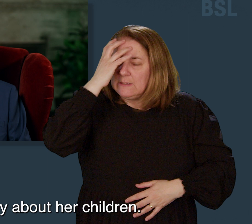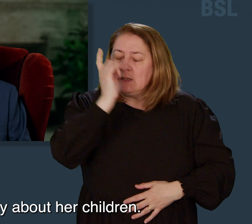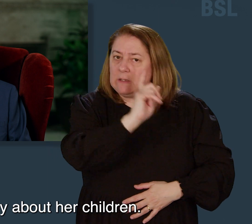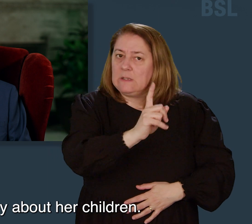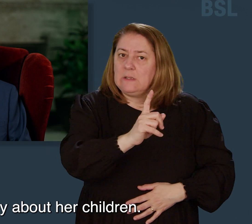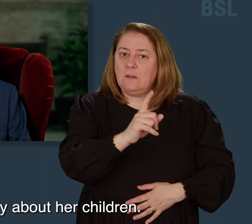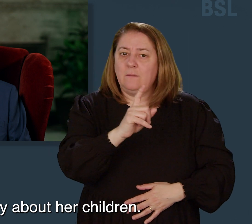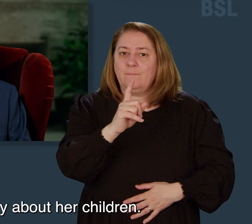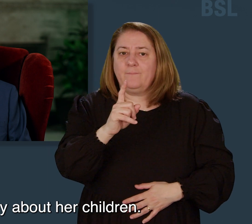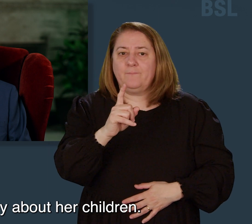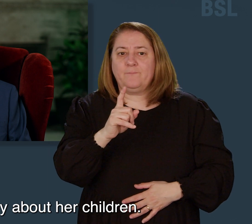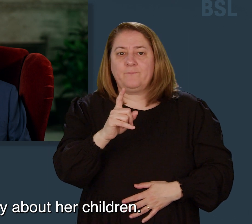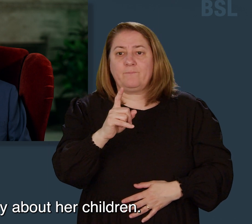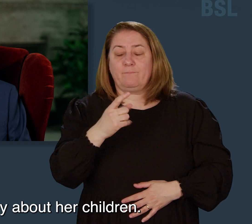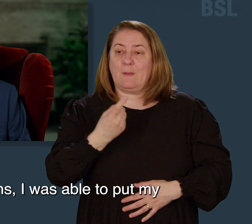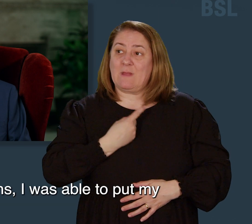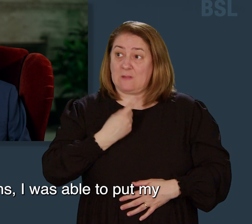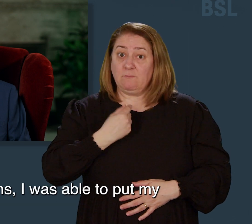children.